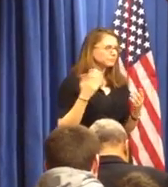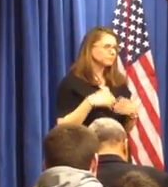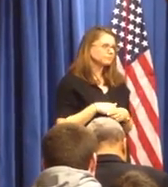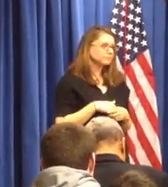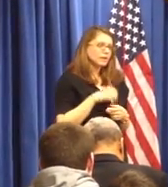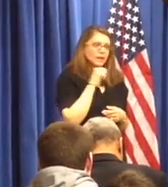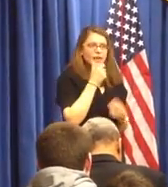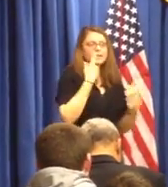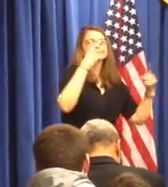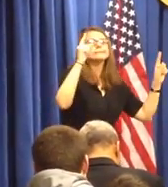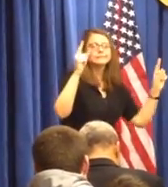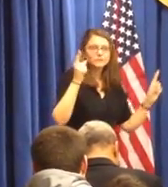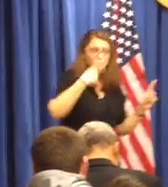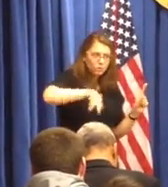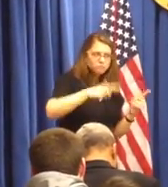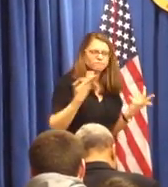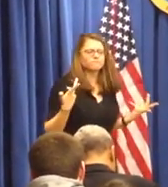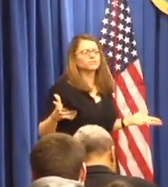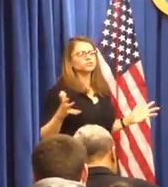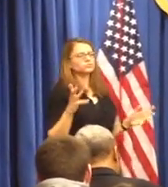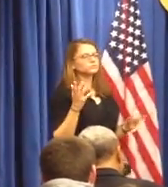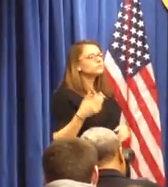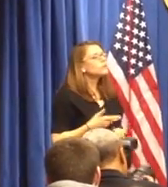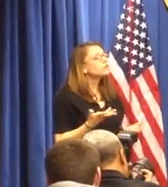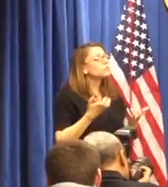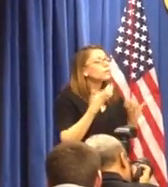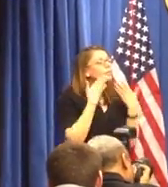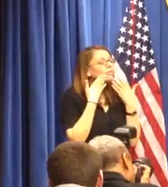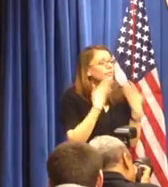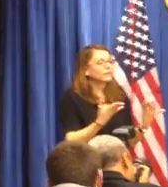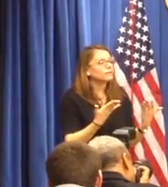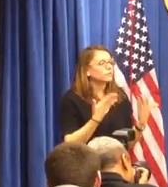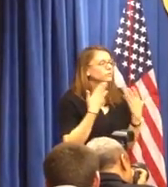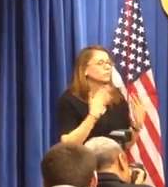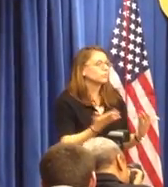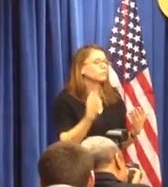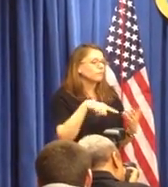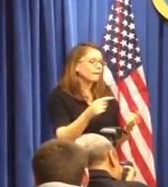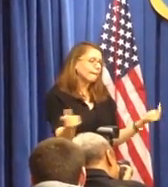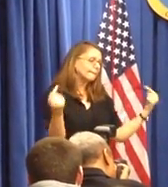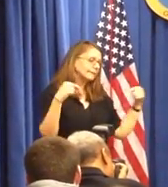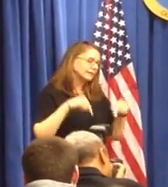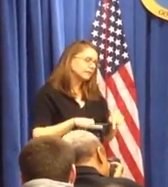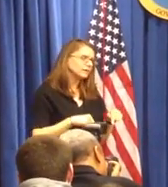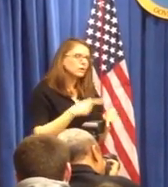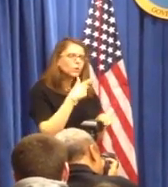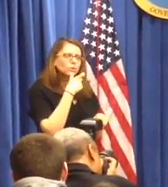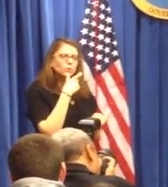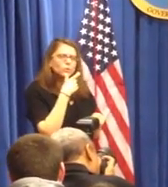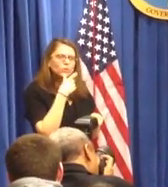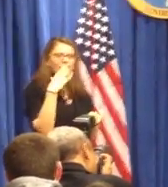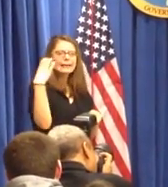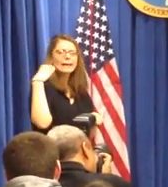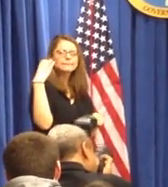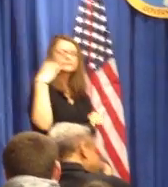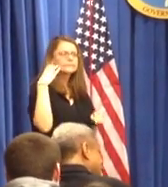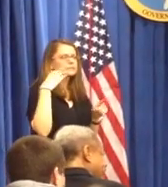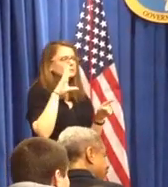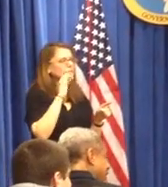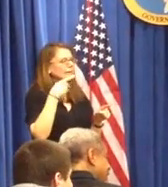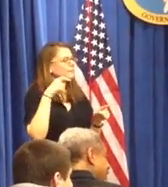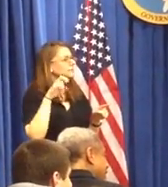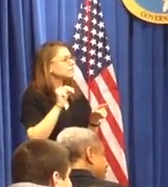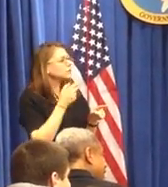wouldn't get it done. So I want to thank you all for coming down. I want to, who are the captains of the team? Are they